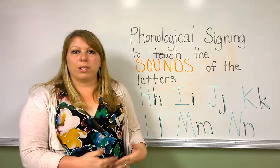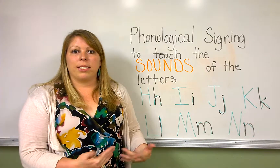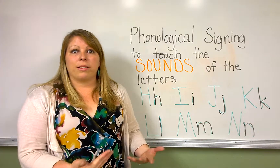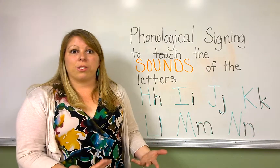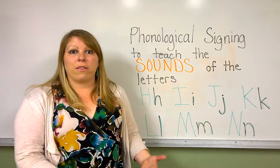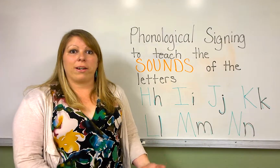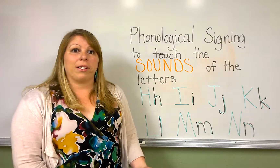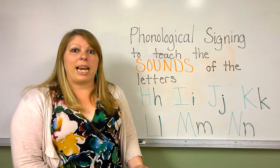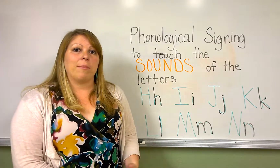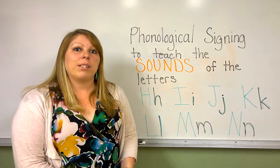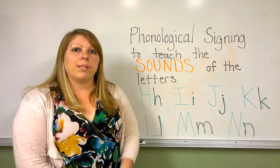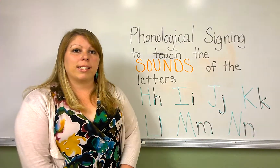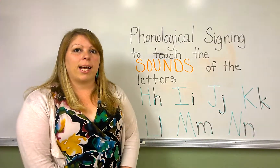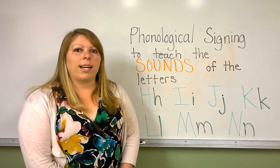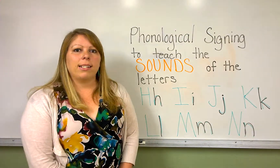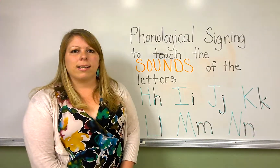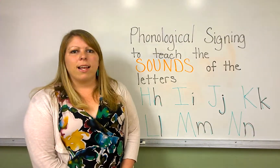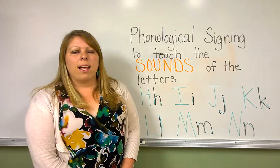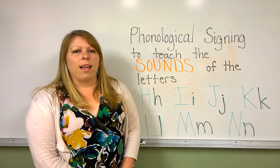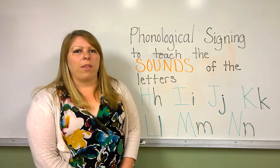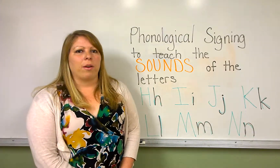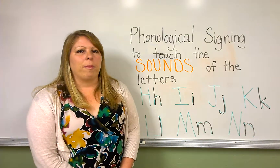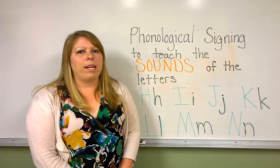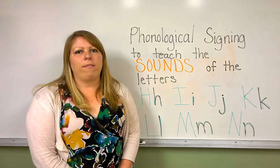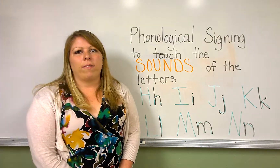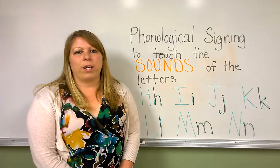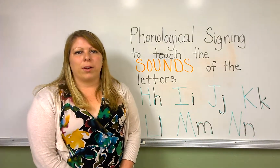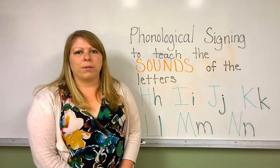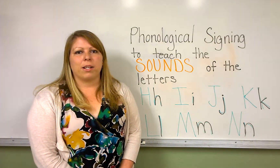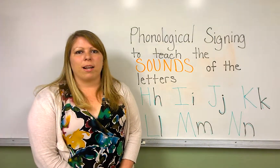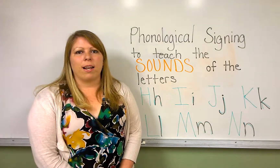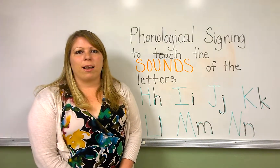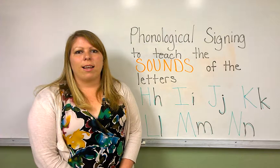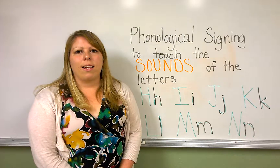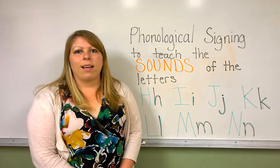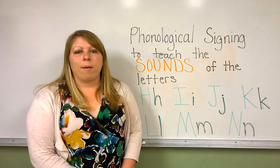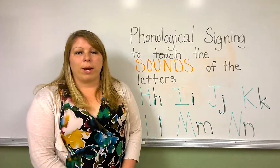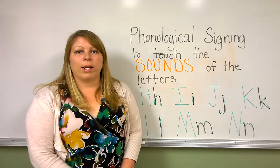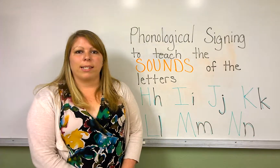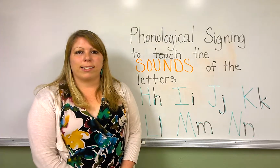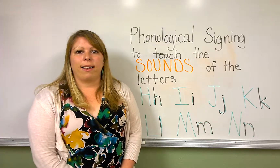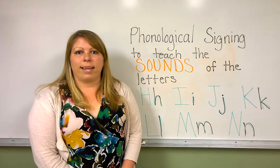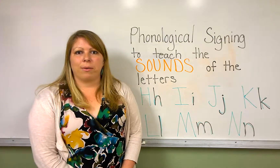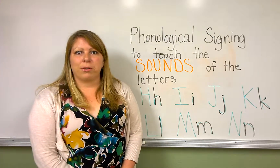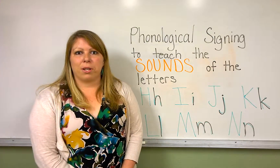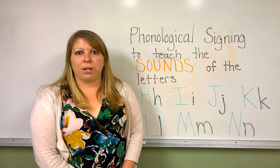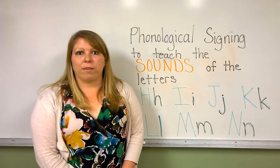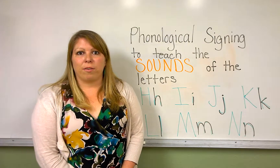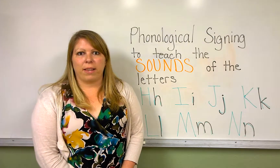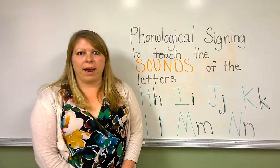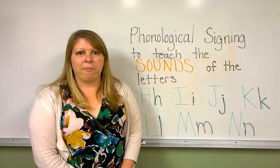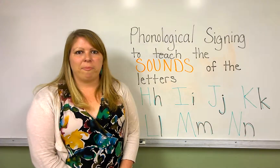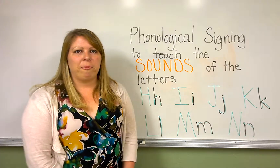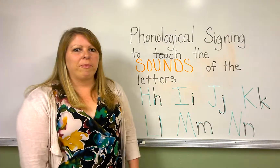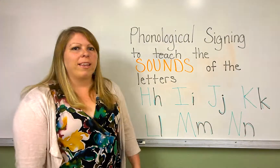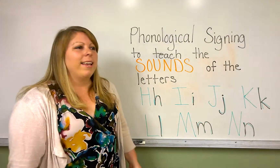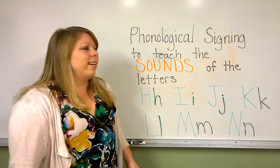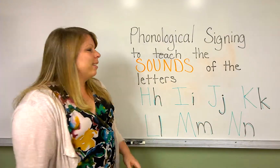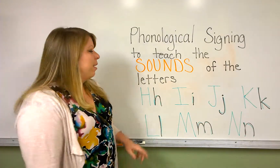to teach the letter names with signs, there are many videos on American Sign Language that are good for that. So